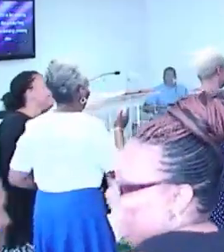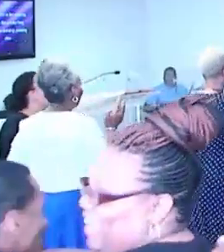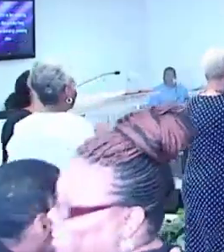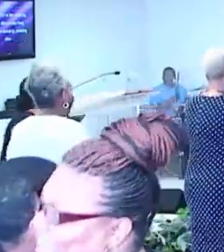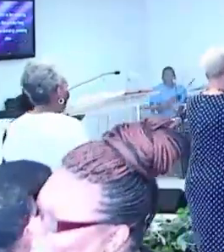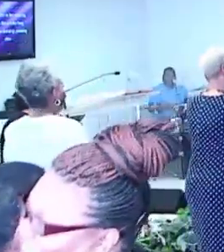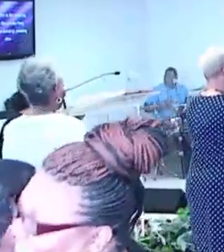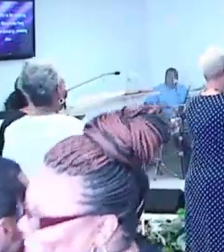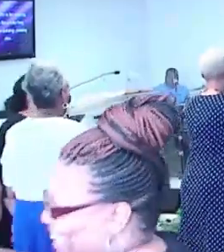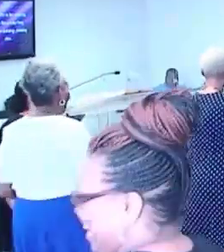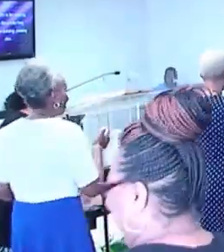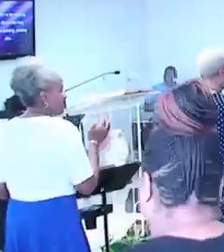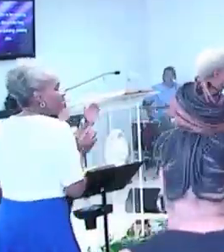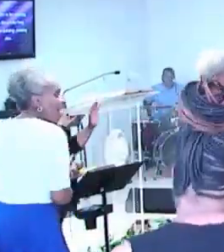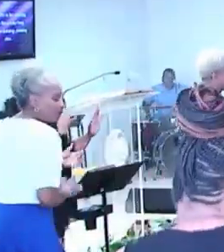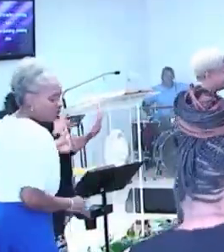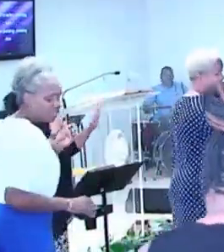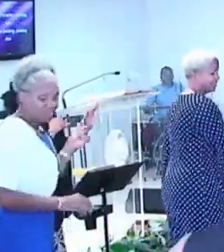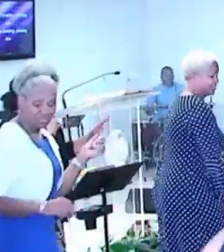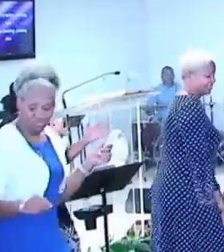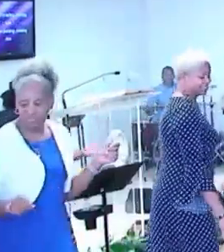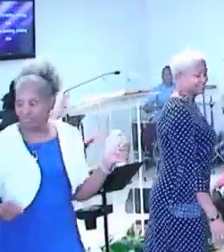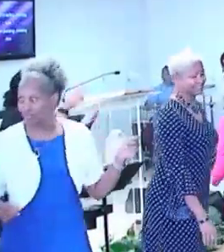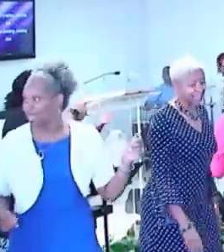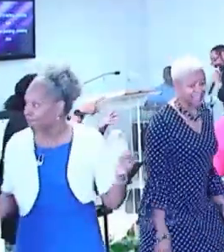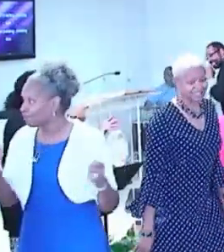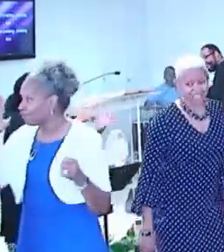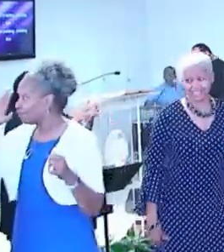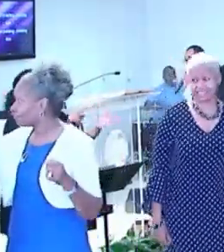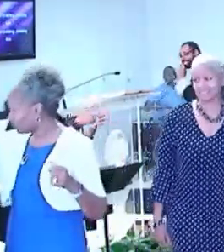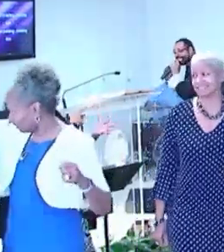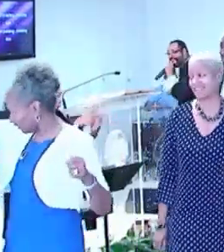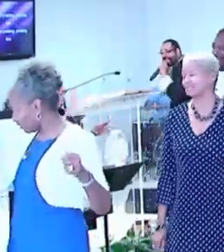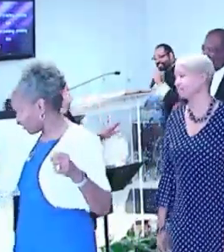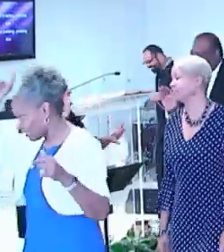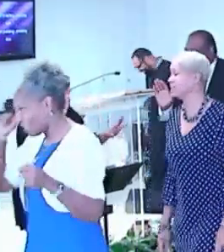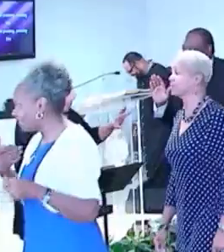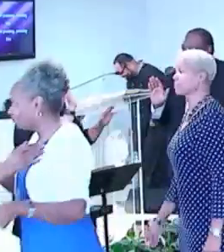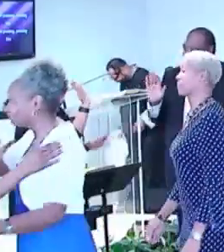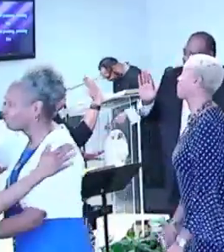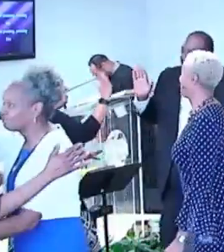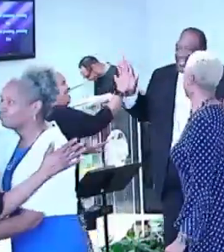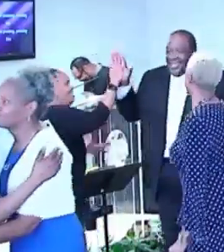I feel like dancing. I feel like dancing.